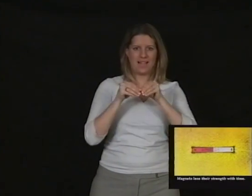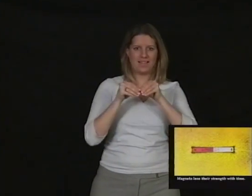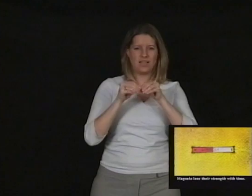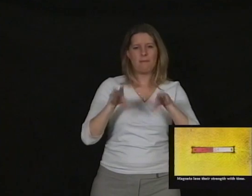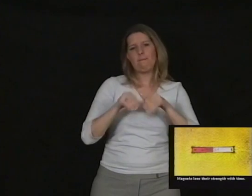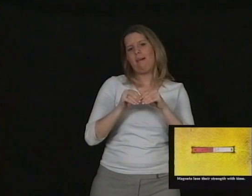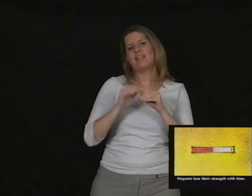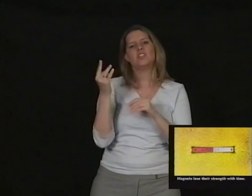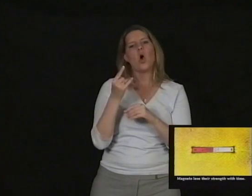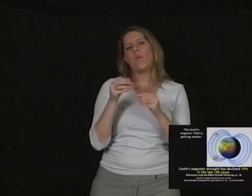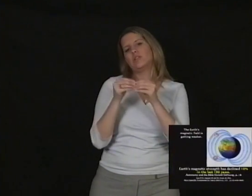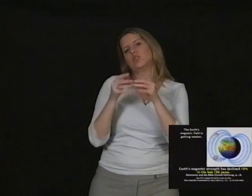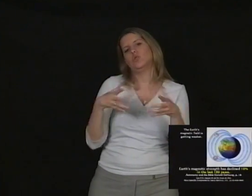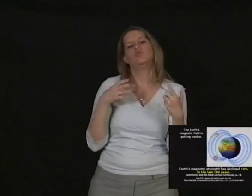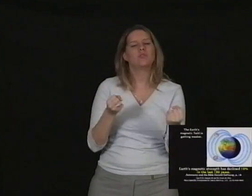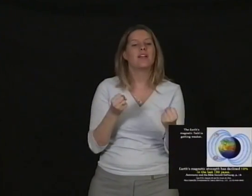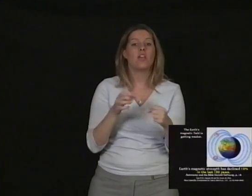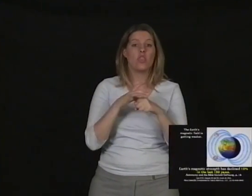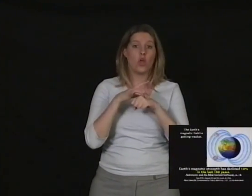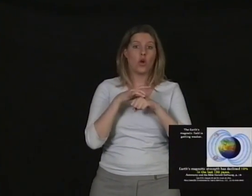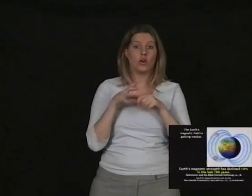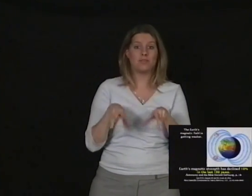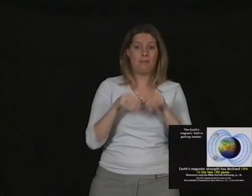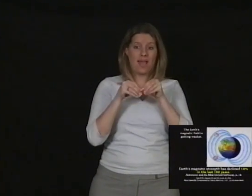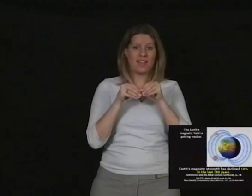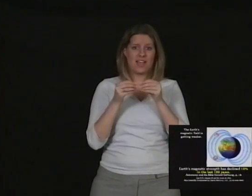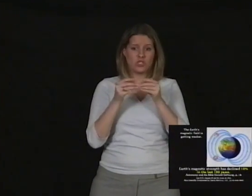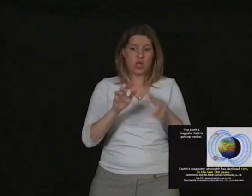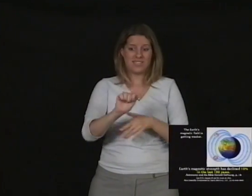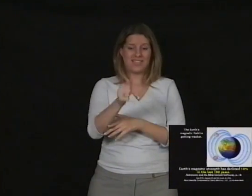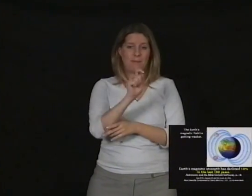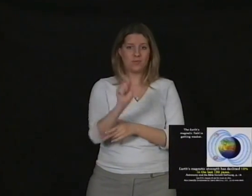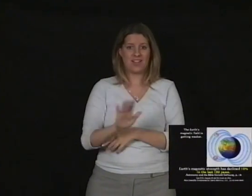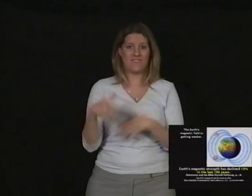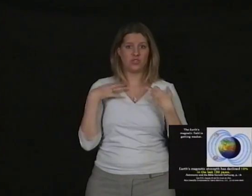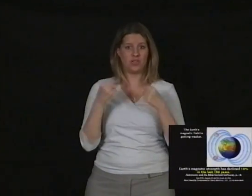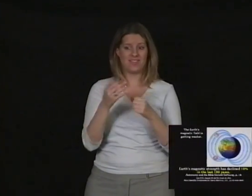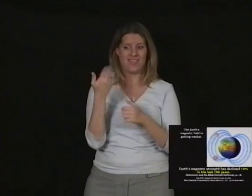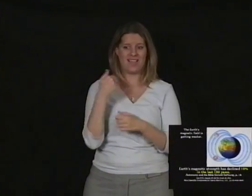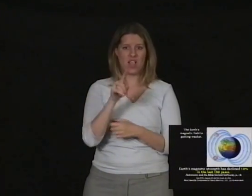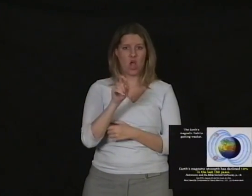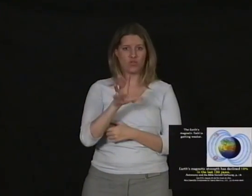lose their strength. The earth's magnet has lost 10% of its strength in the last 150 years.